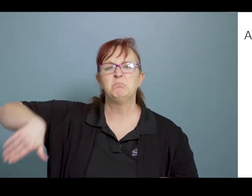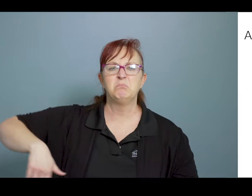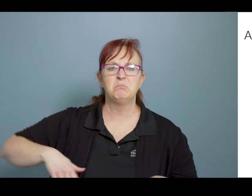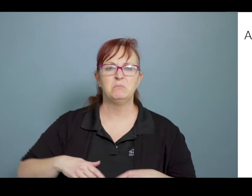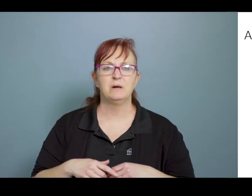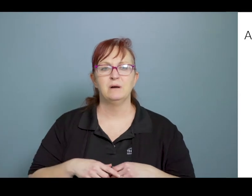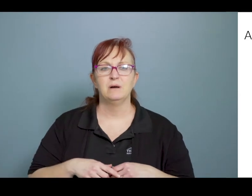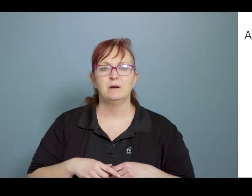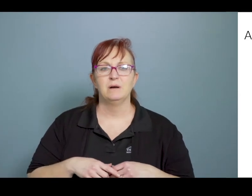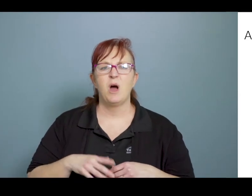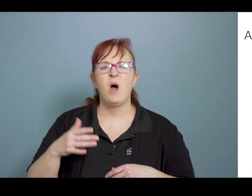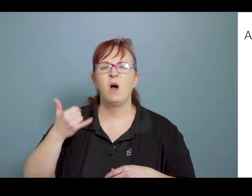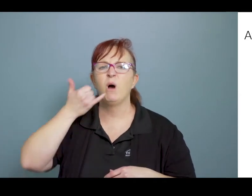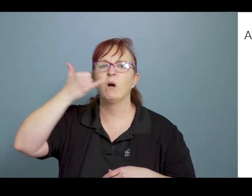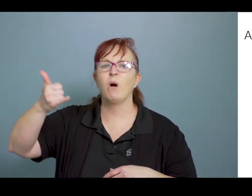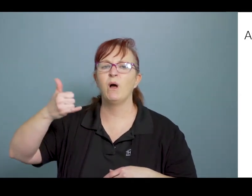are calling out sick to work,